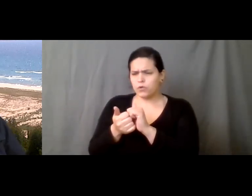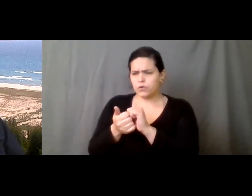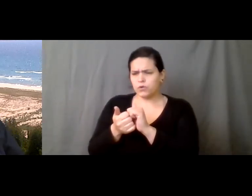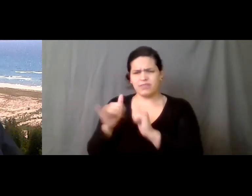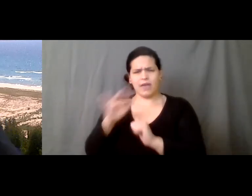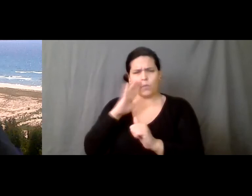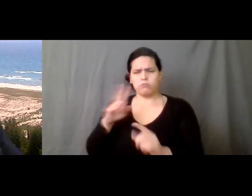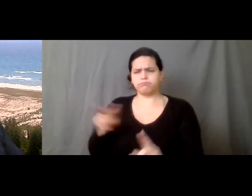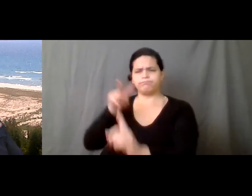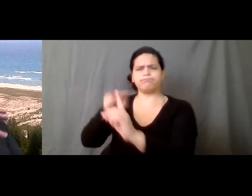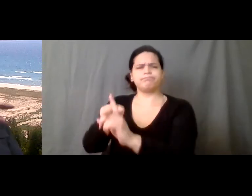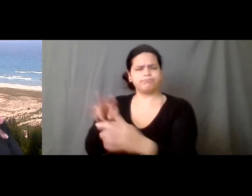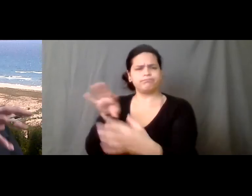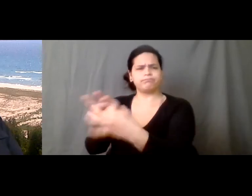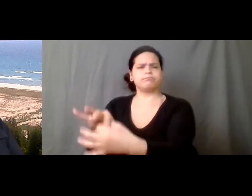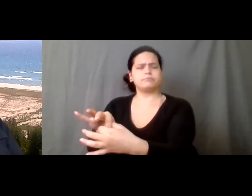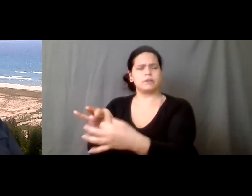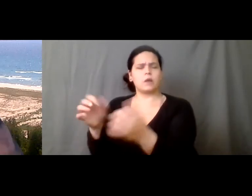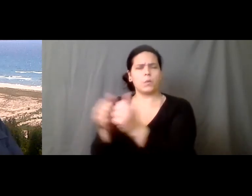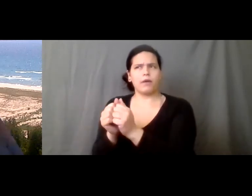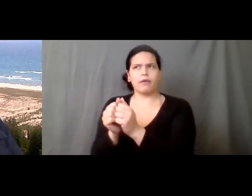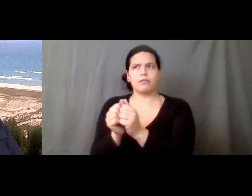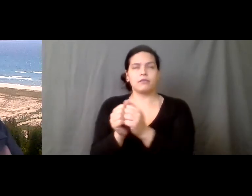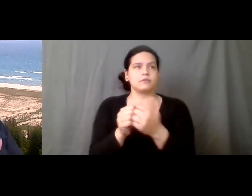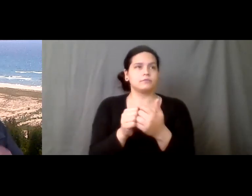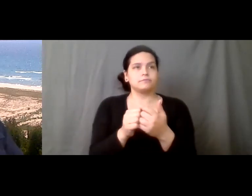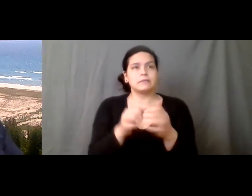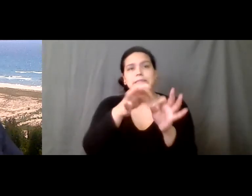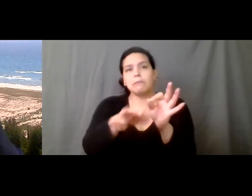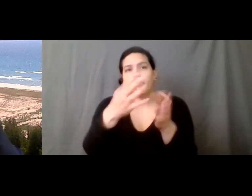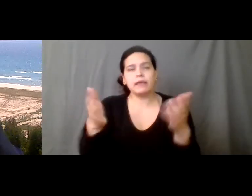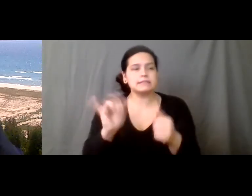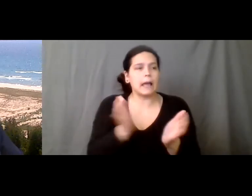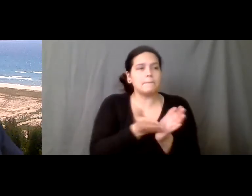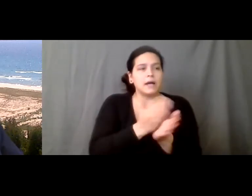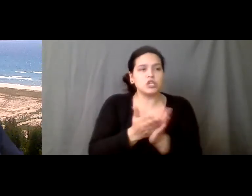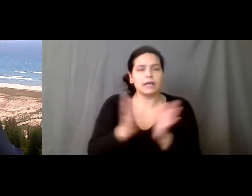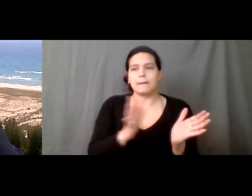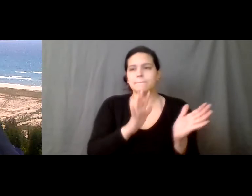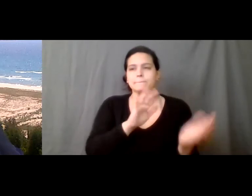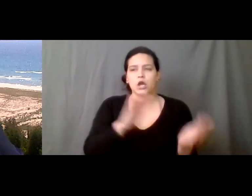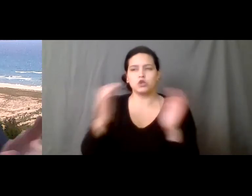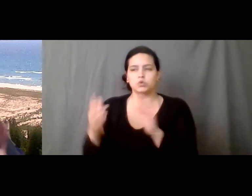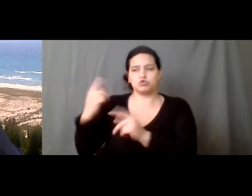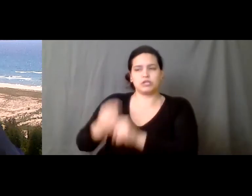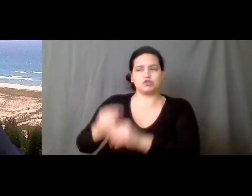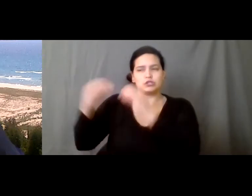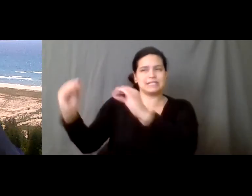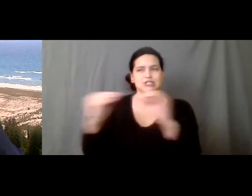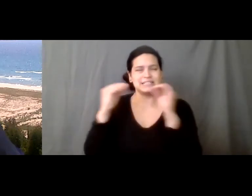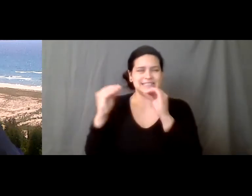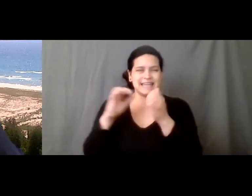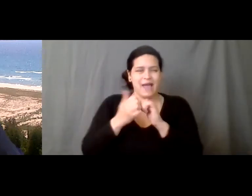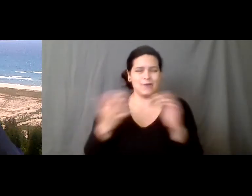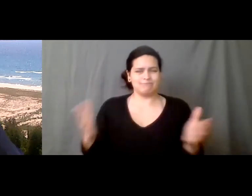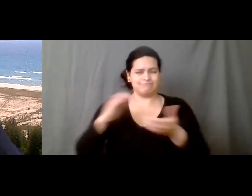how that's going to tie in to looking at such mundane things as a budget compared to our traditional teachings. How do you mesh those things